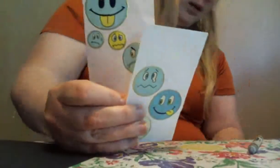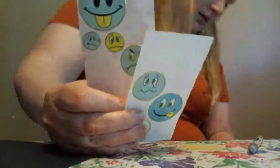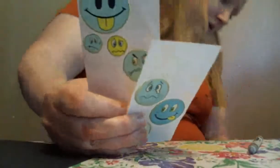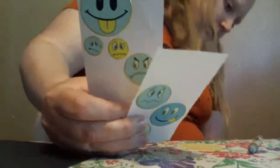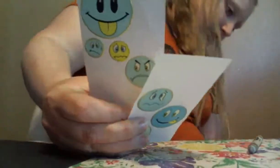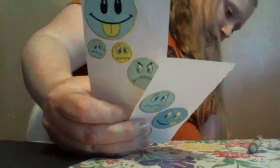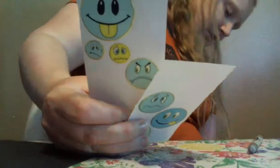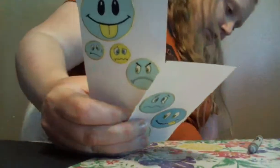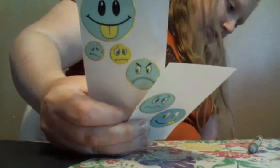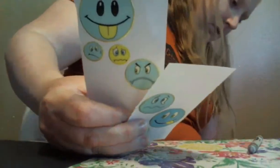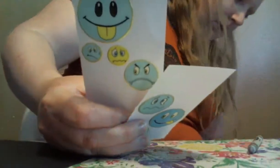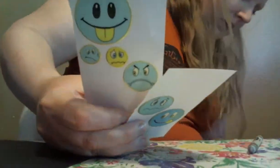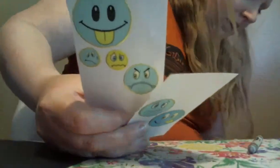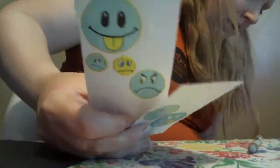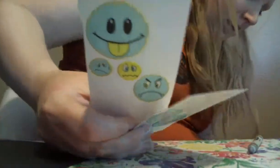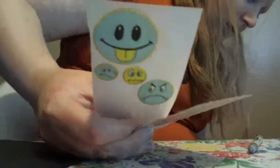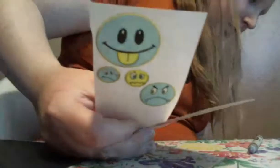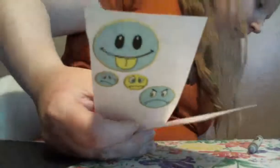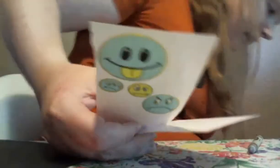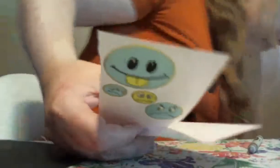Uh-oh. I dropped it.